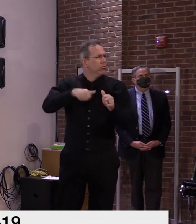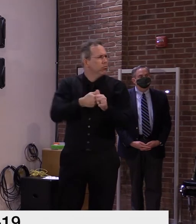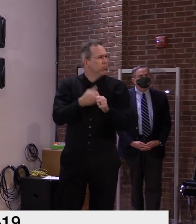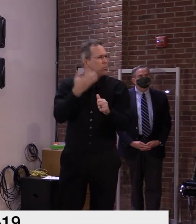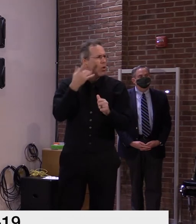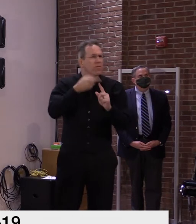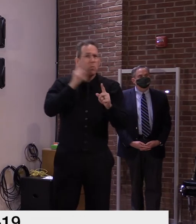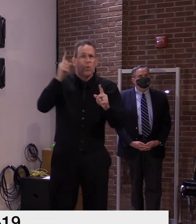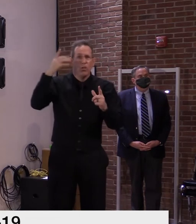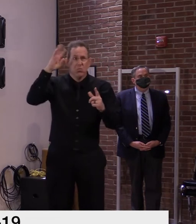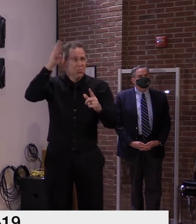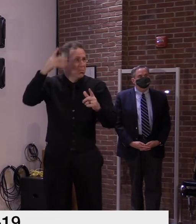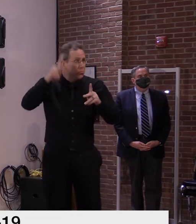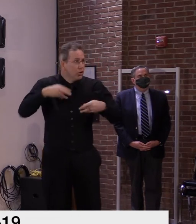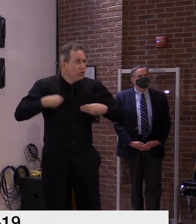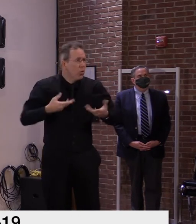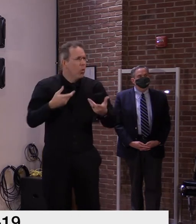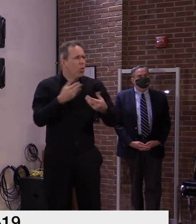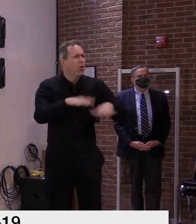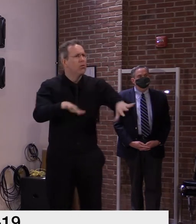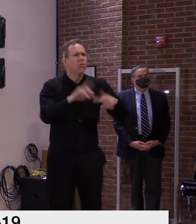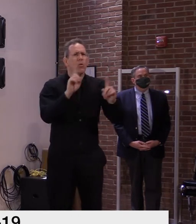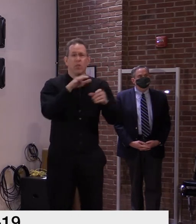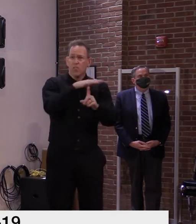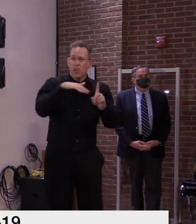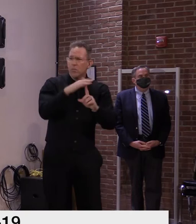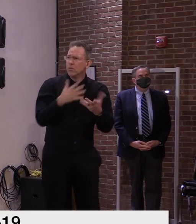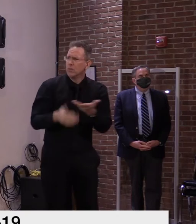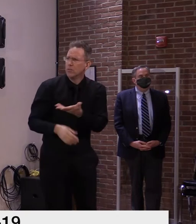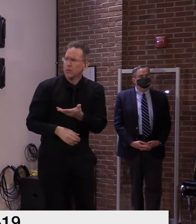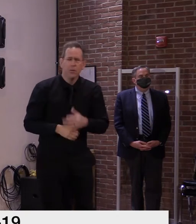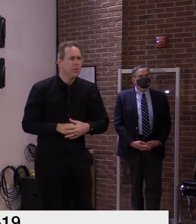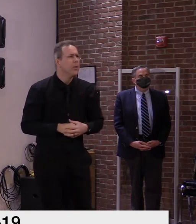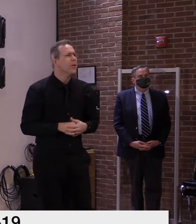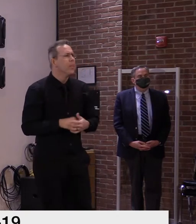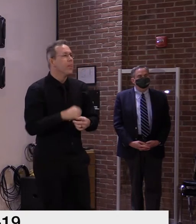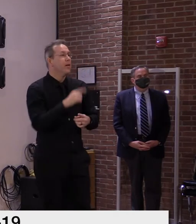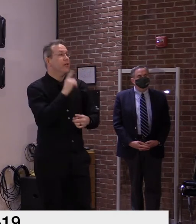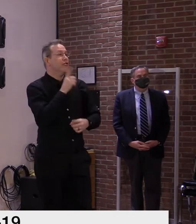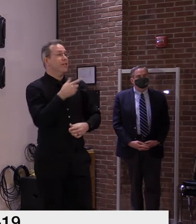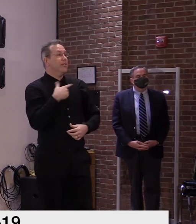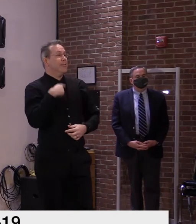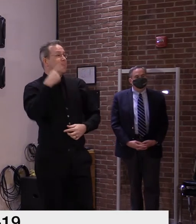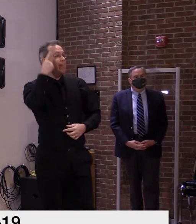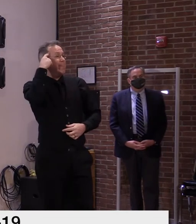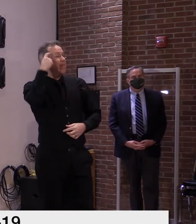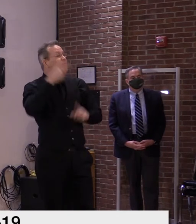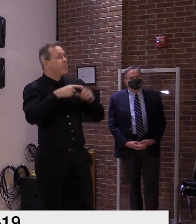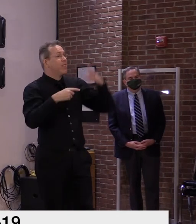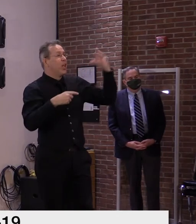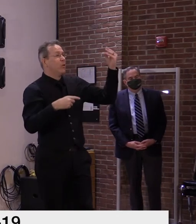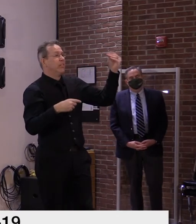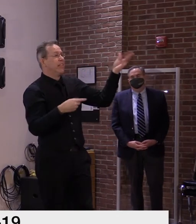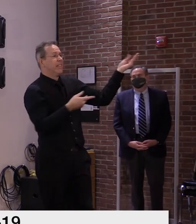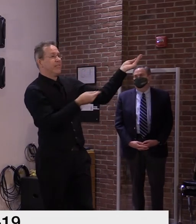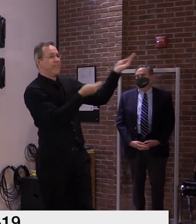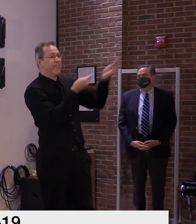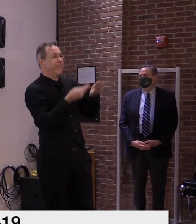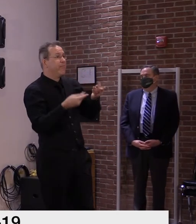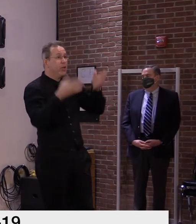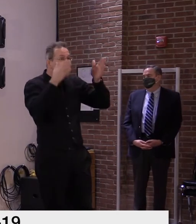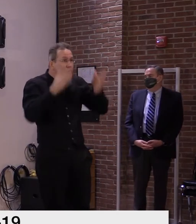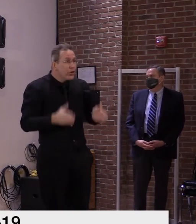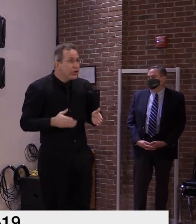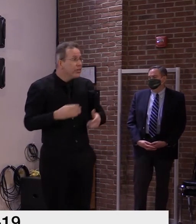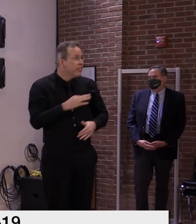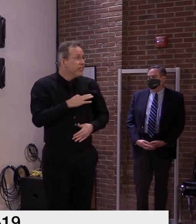facility. Usually, a person or two that are bringing it into the facility from the outside. We're